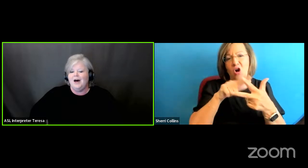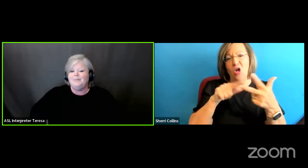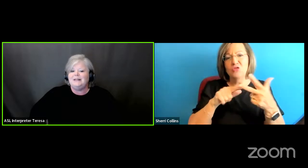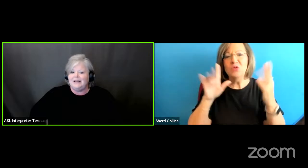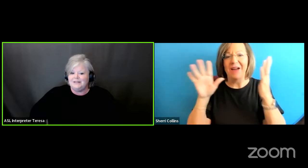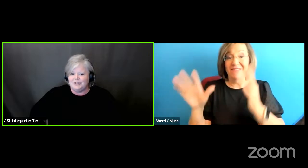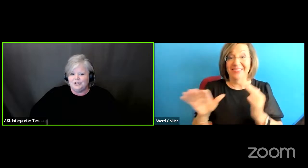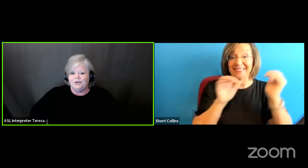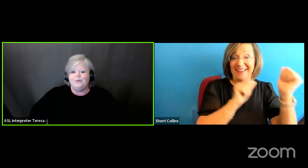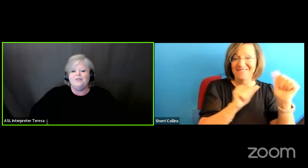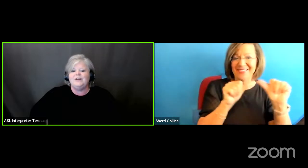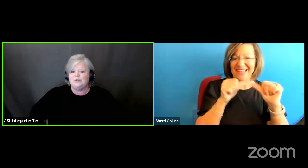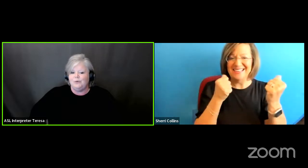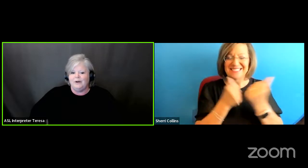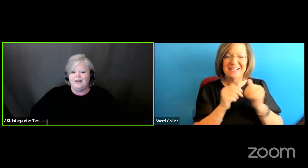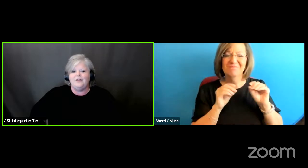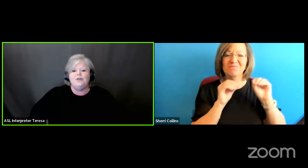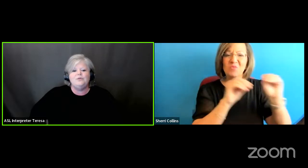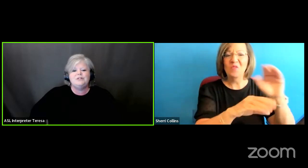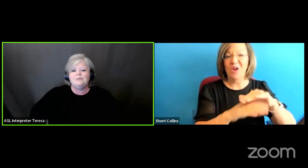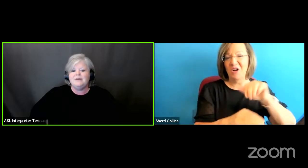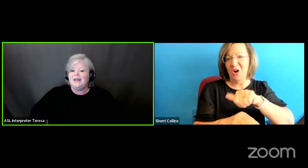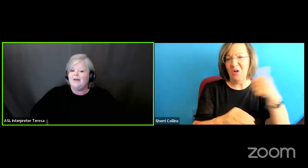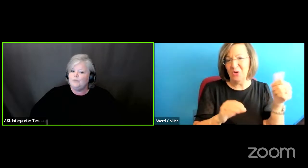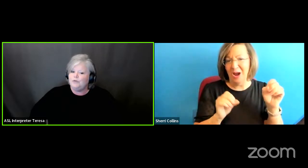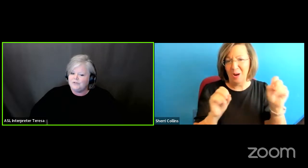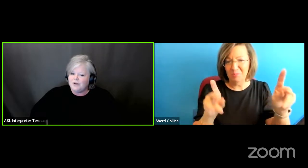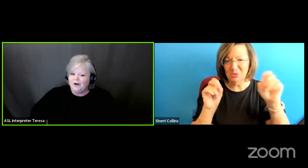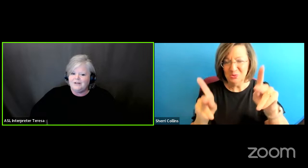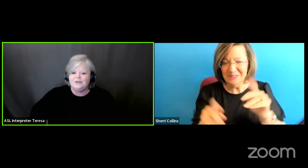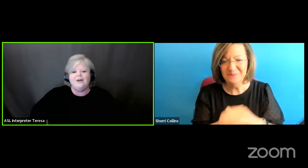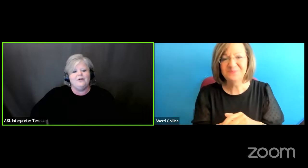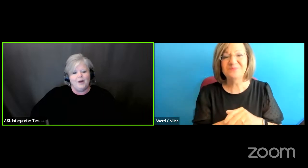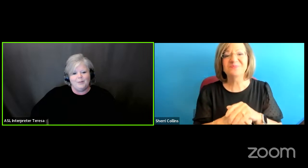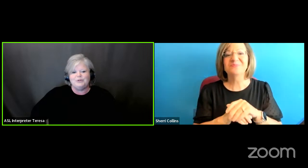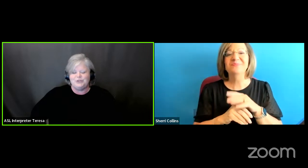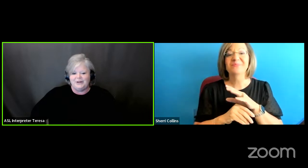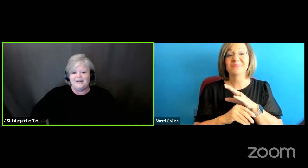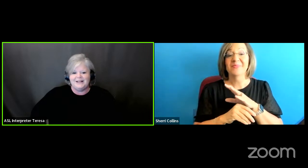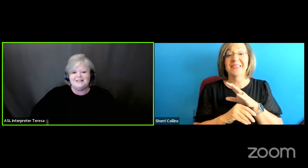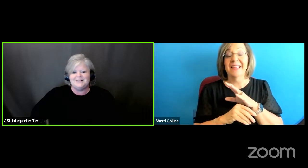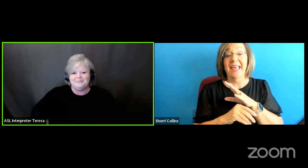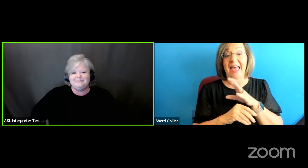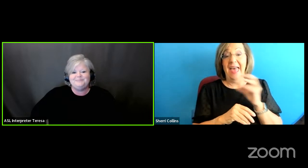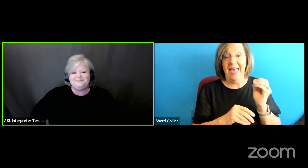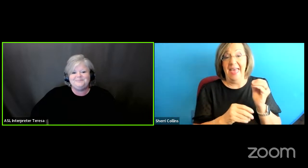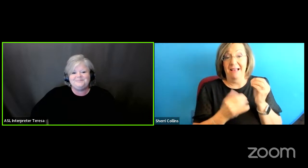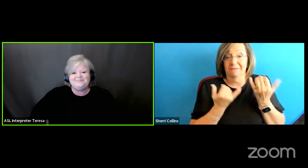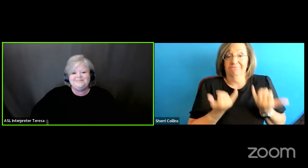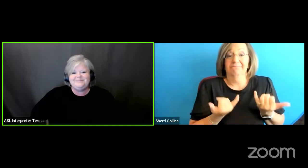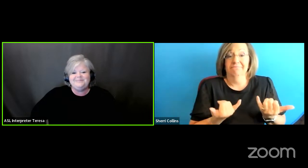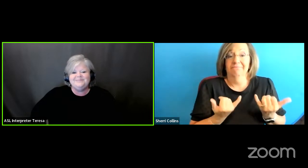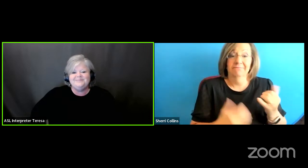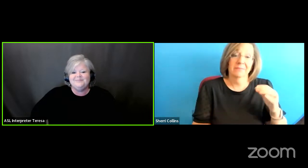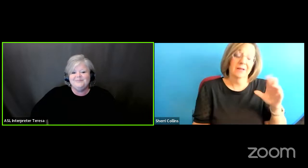with licensure with Victoria. Those three have moved on to other opportunities.